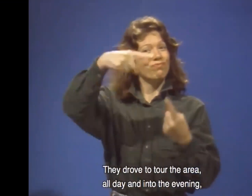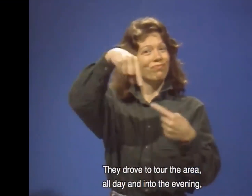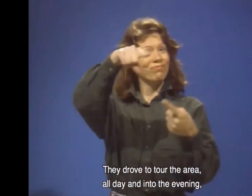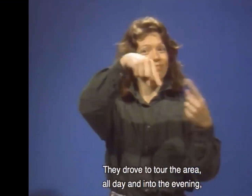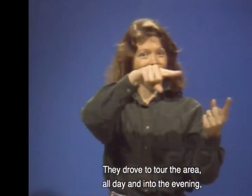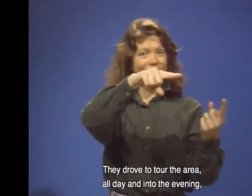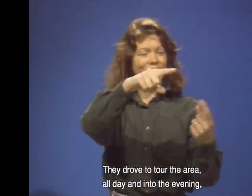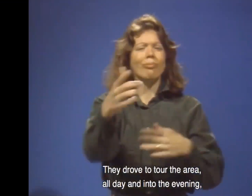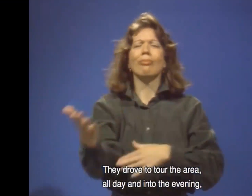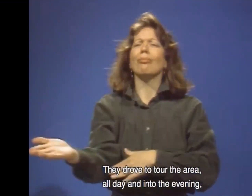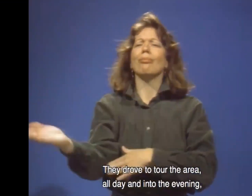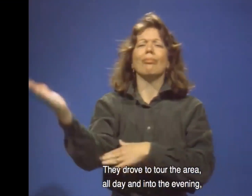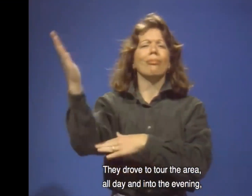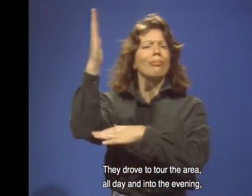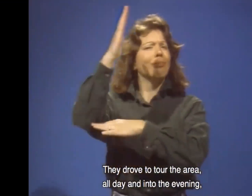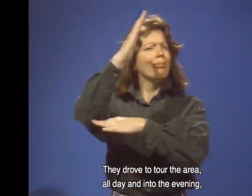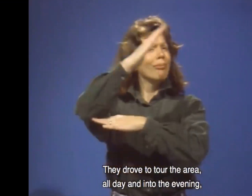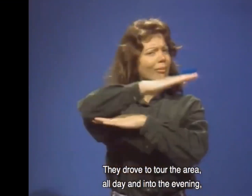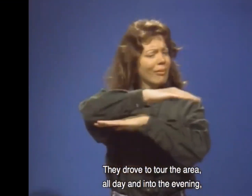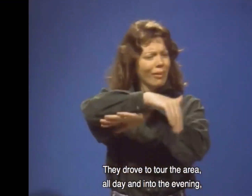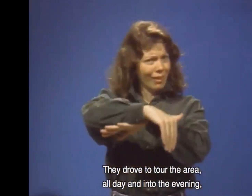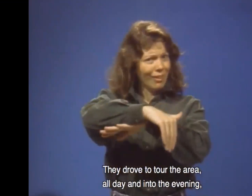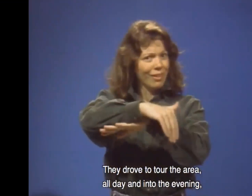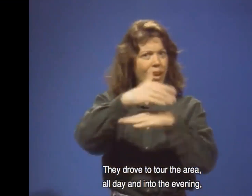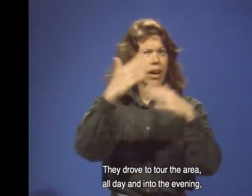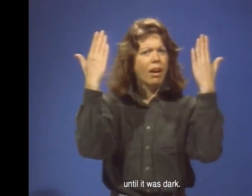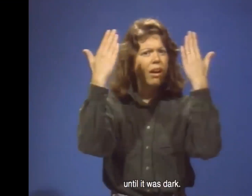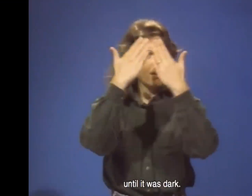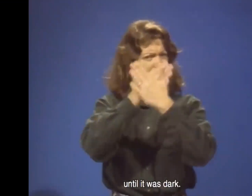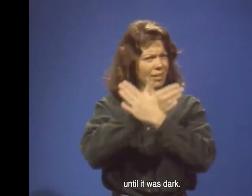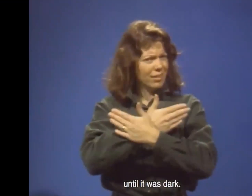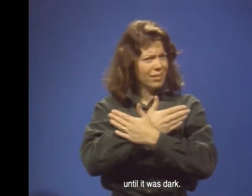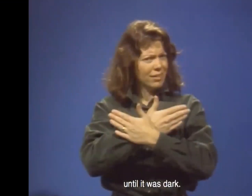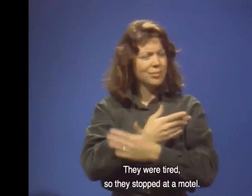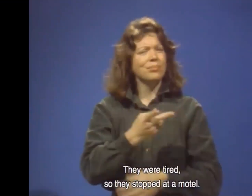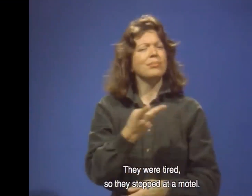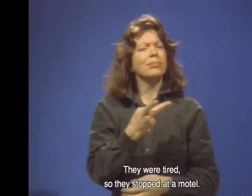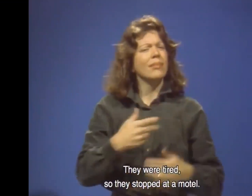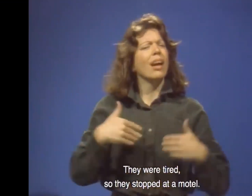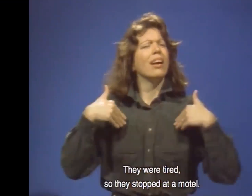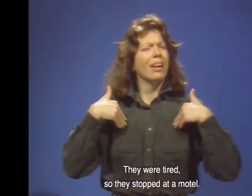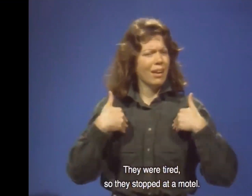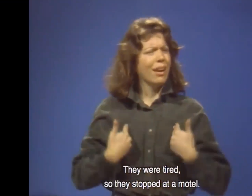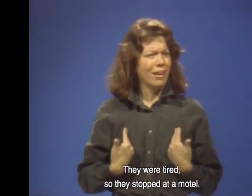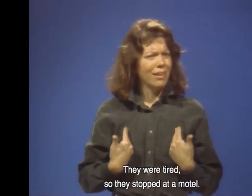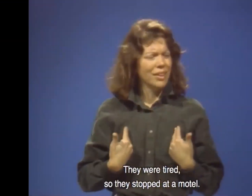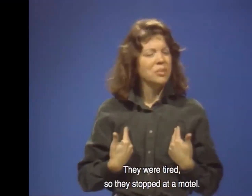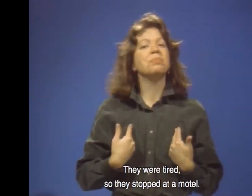They drove to tour the area all day and into the evening until it was dark. They were